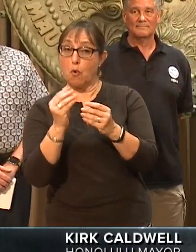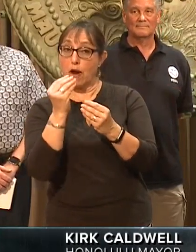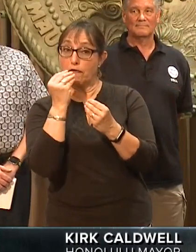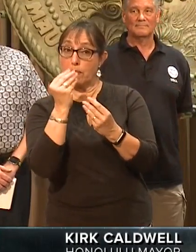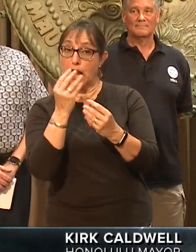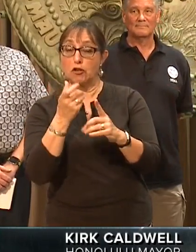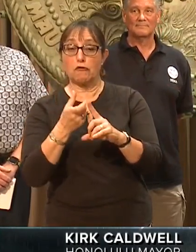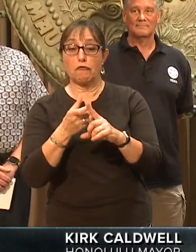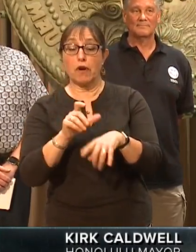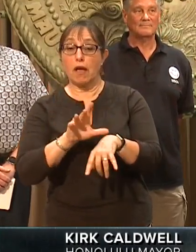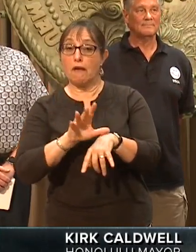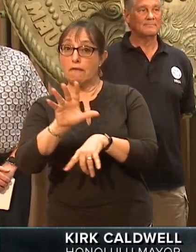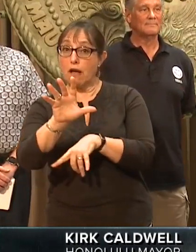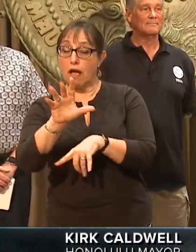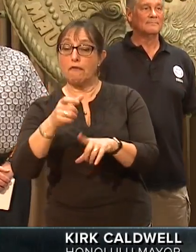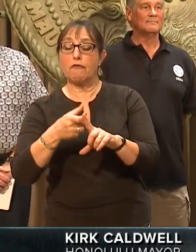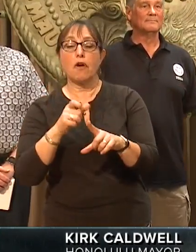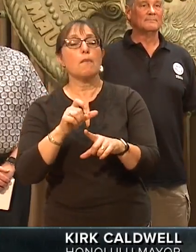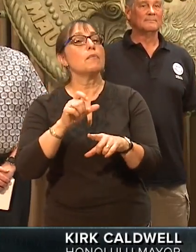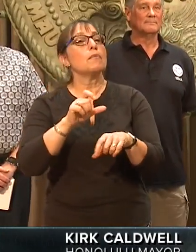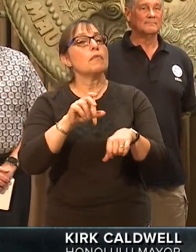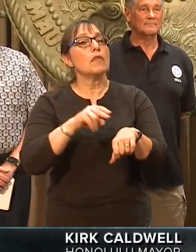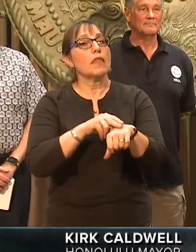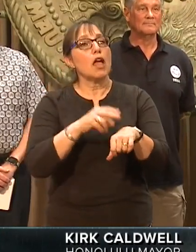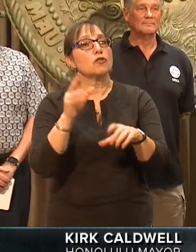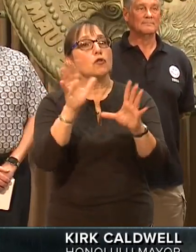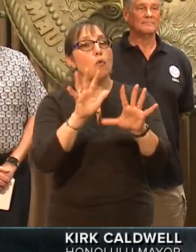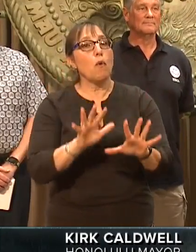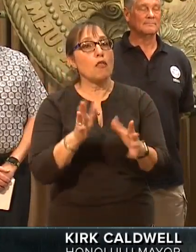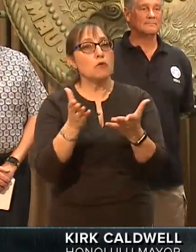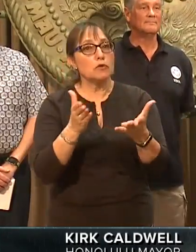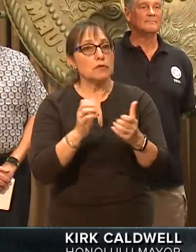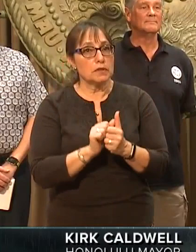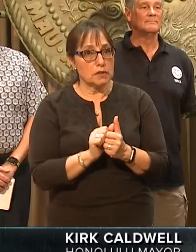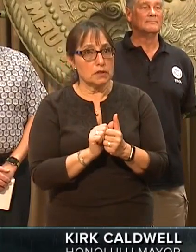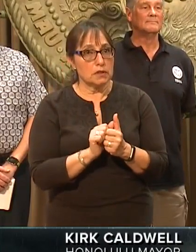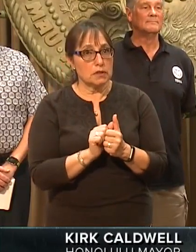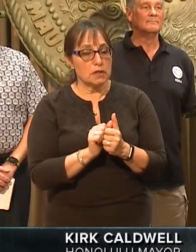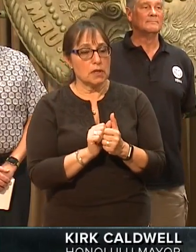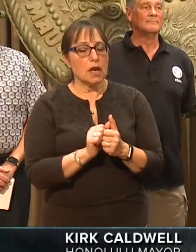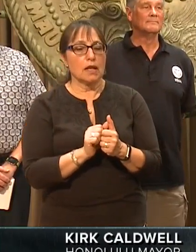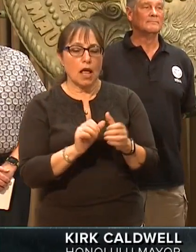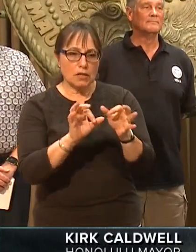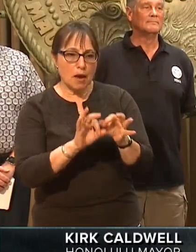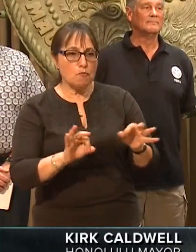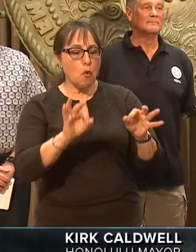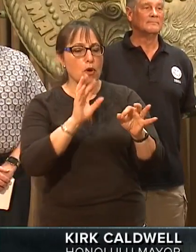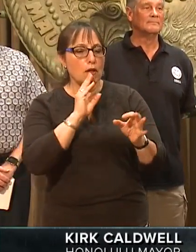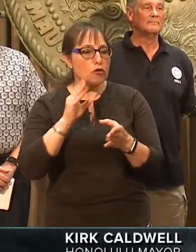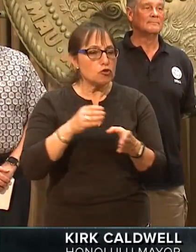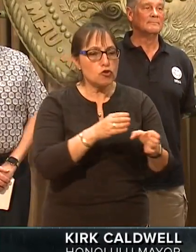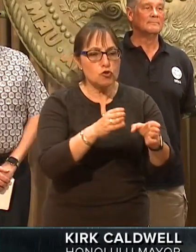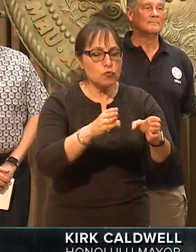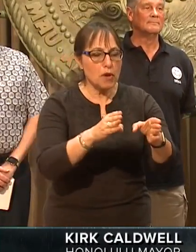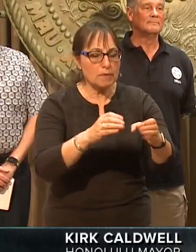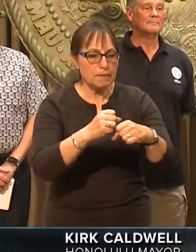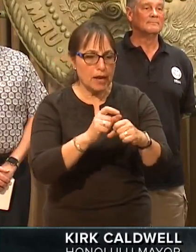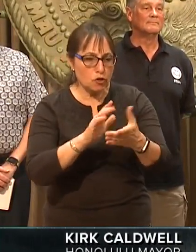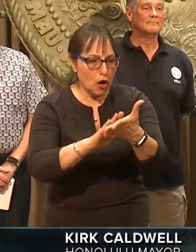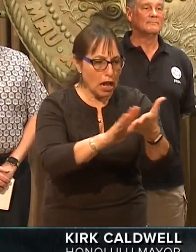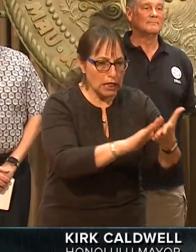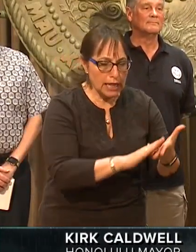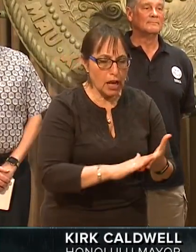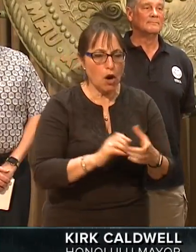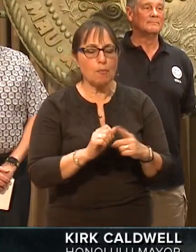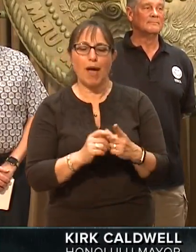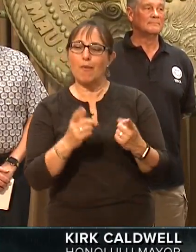5 o'clock update with the National Weather Service. We are working very hard to clear our streams all around the island. We clear them and they fill up